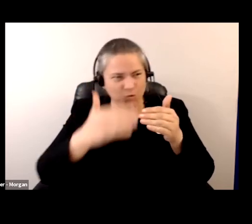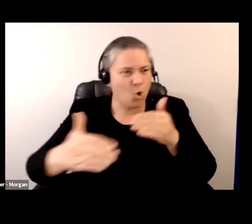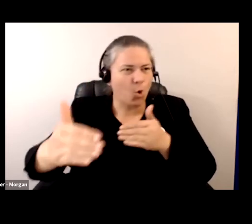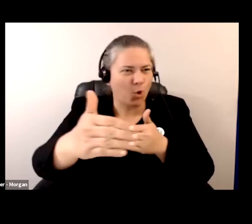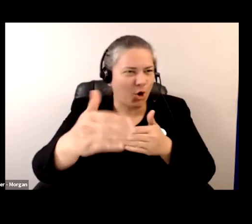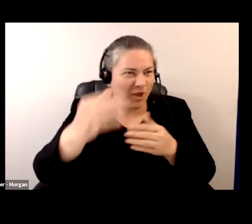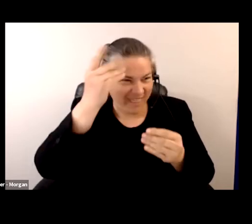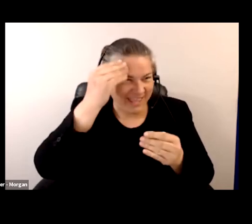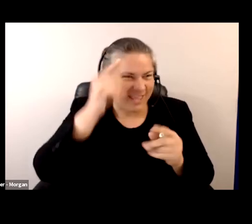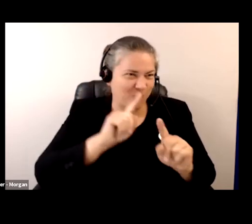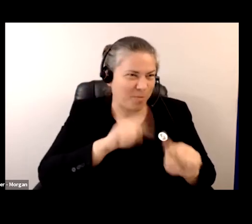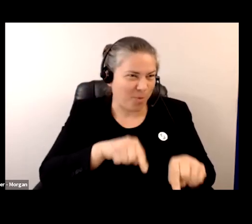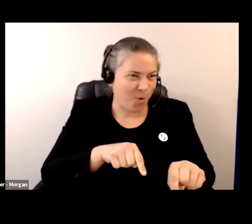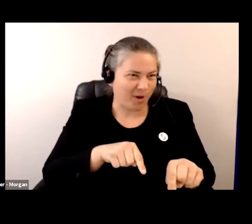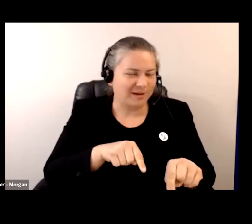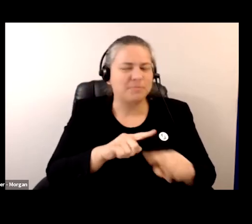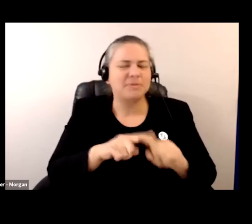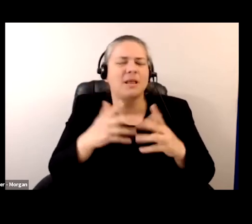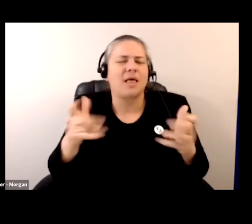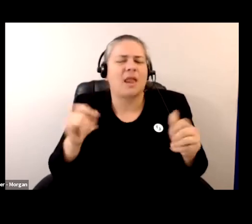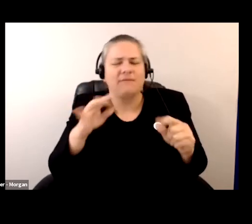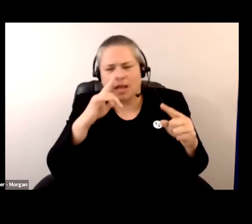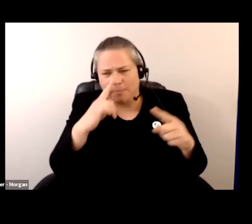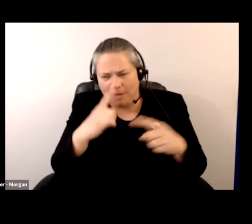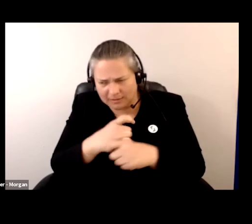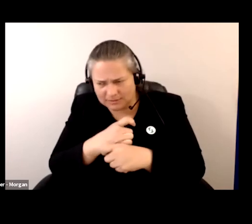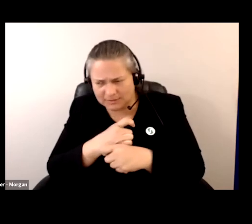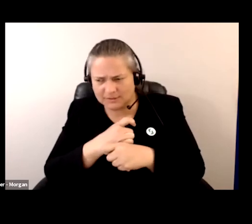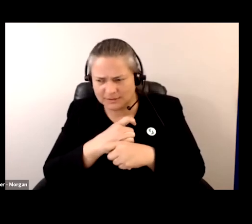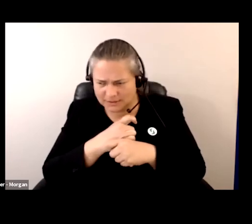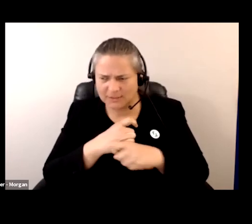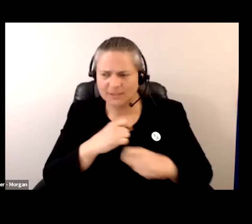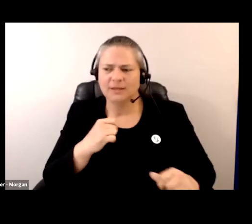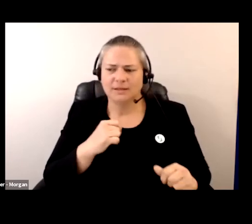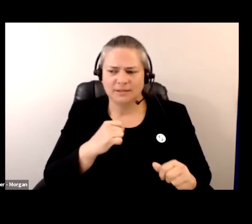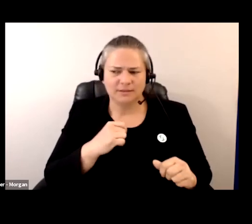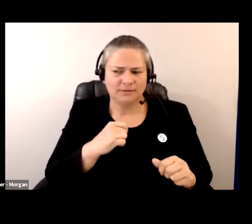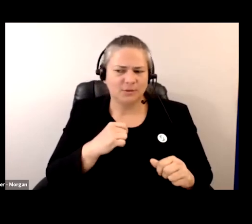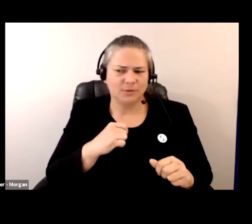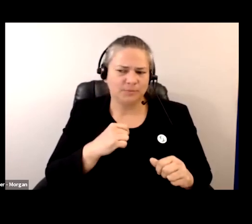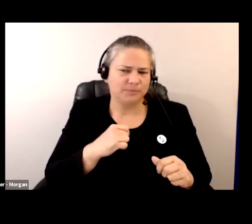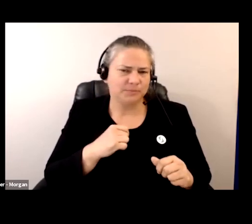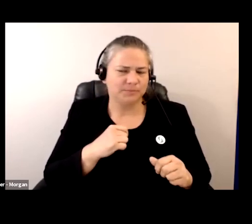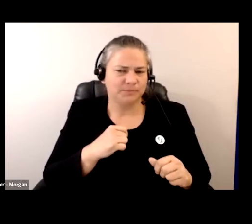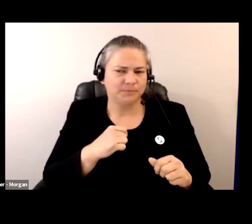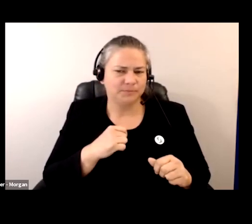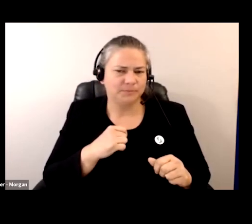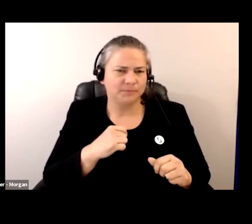of complexity here in this category in particular. So.